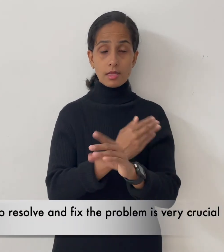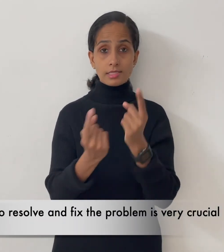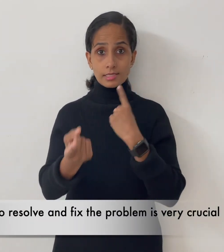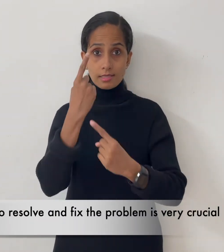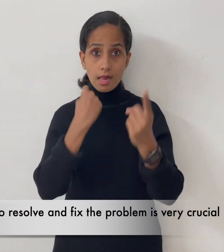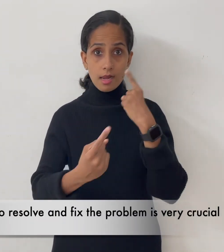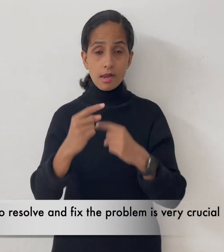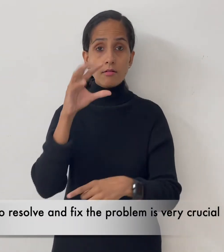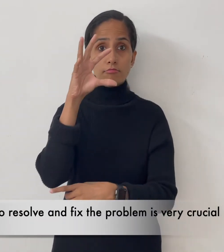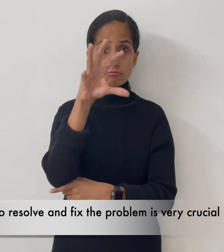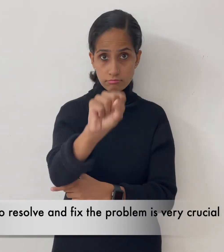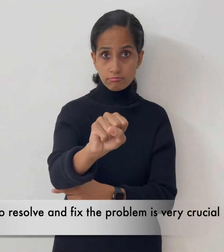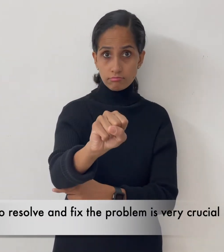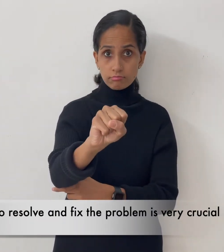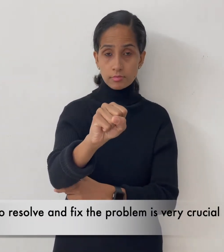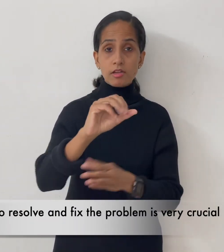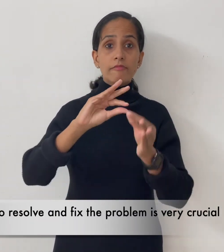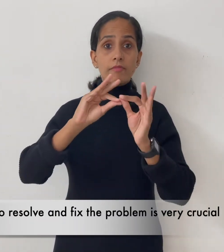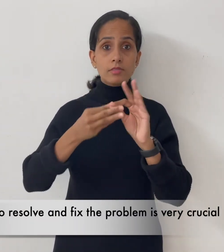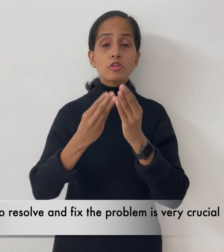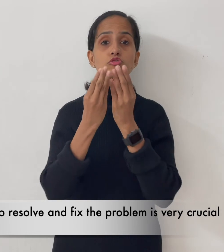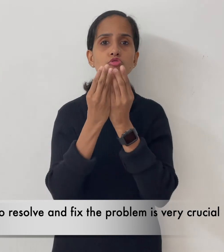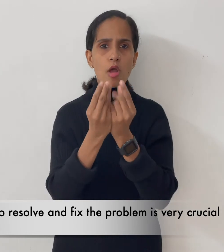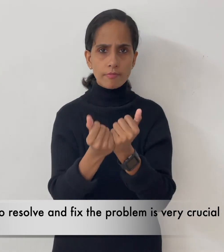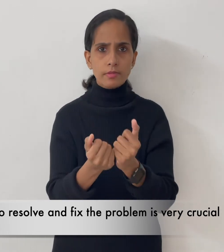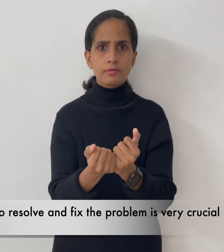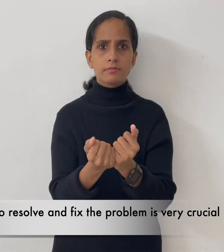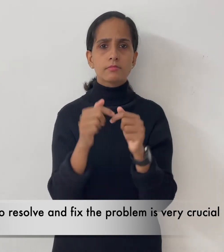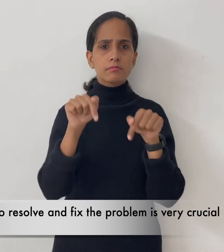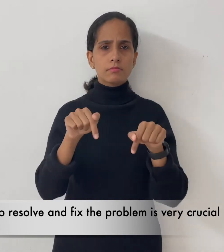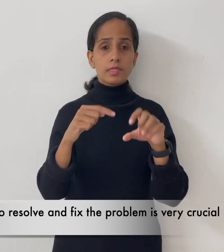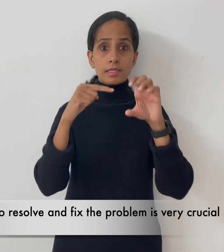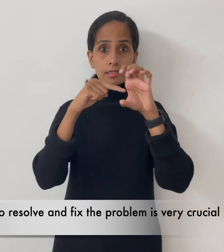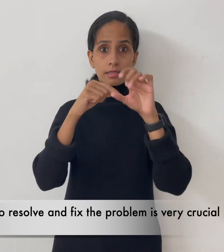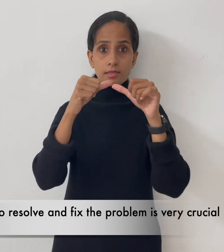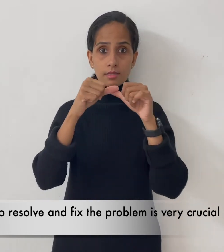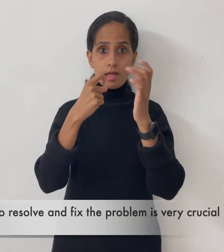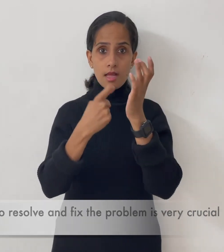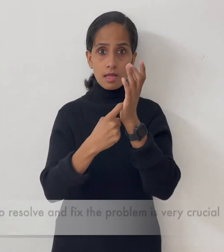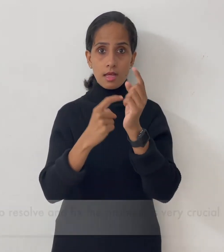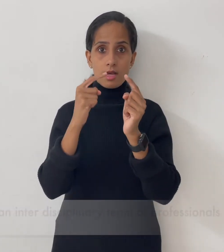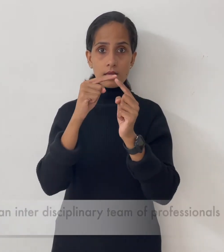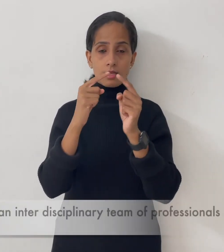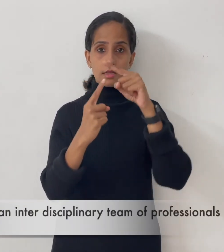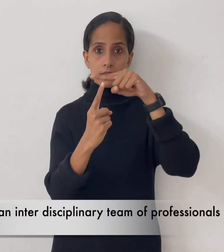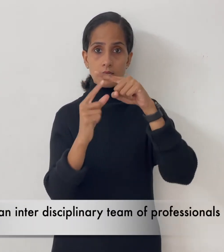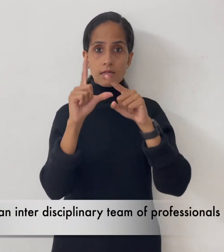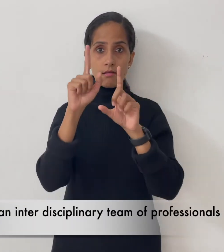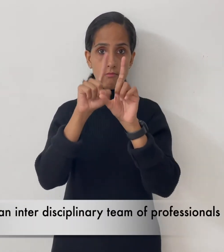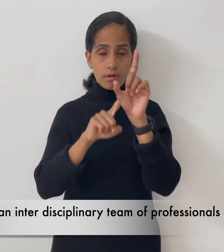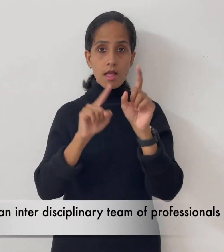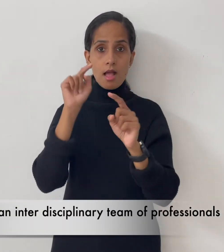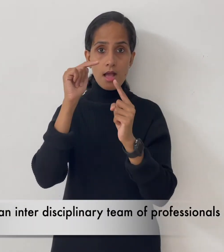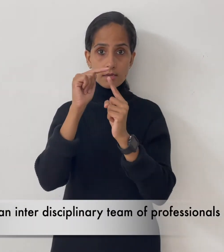Checking beforehand to resolve and fix the problem is very crucial.